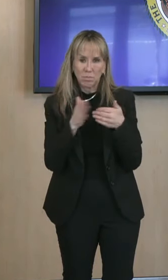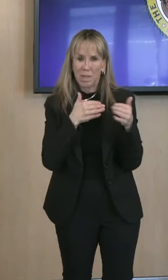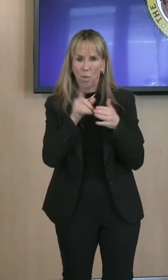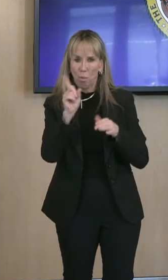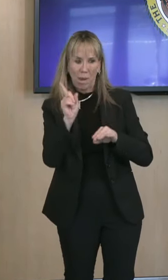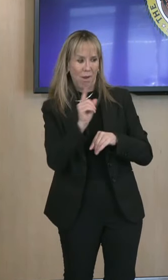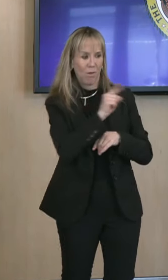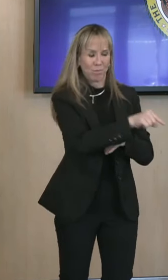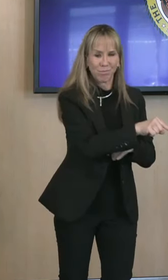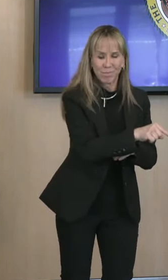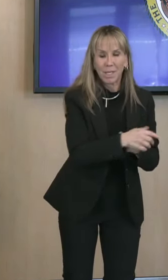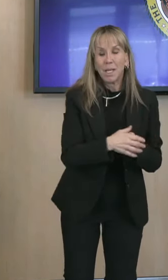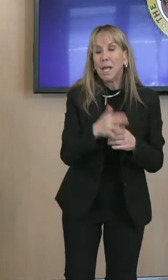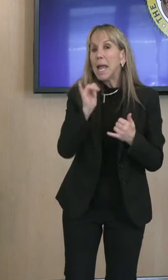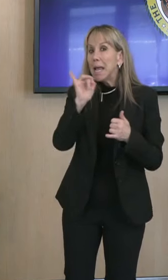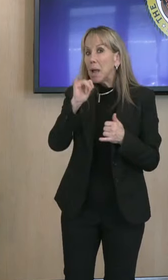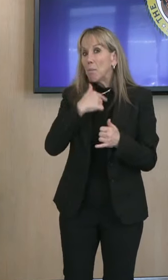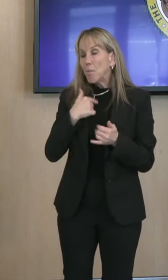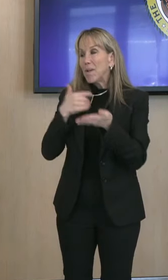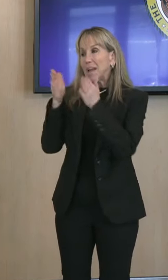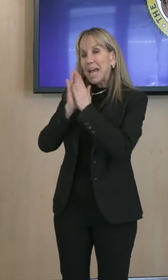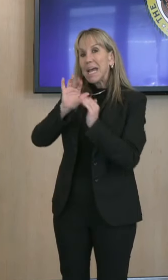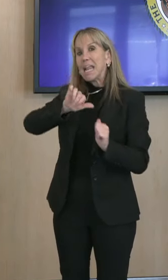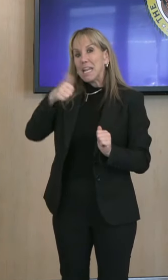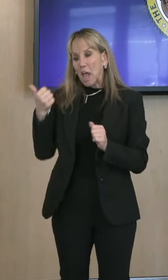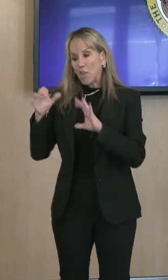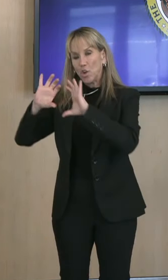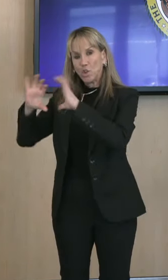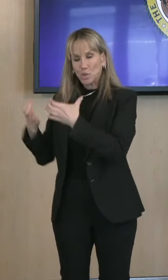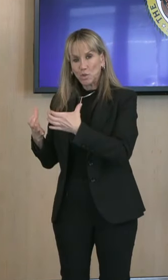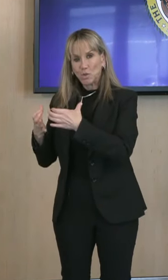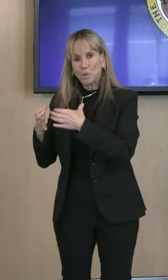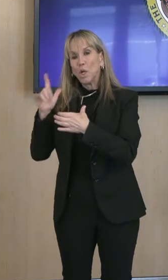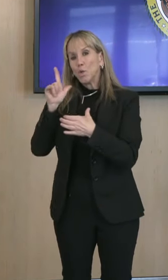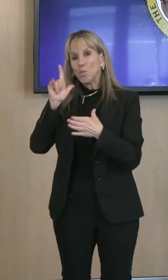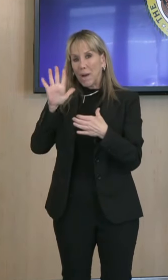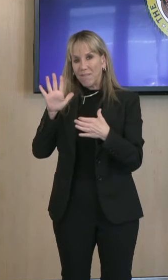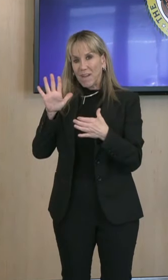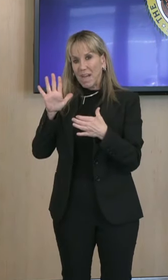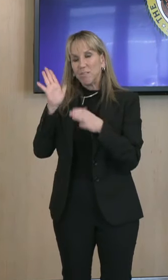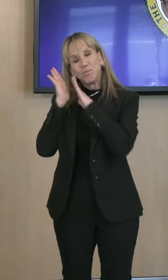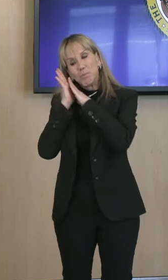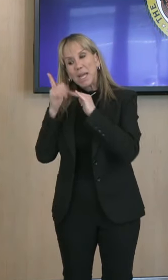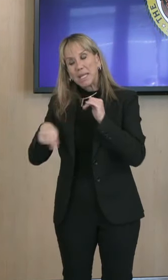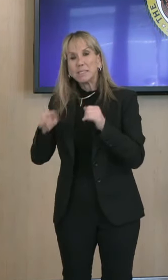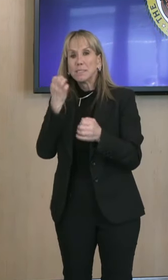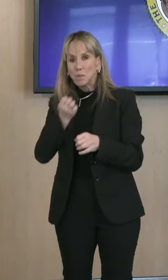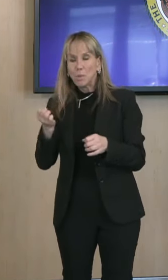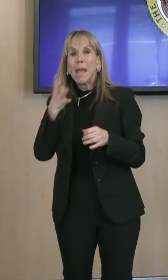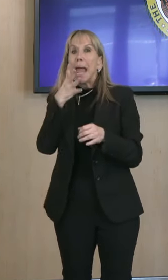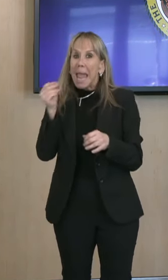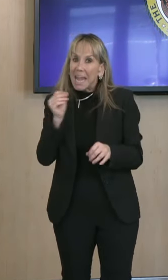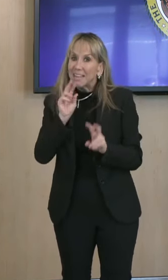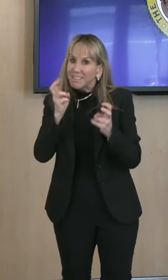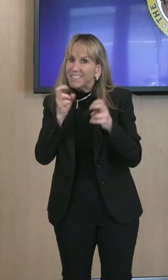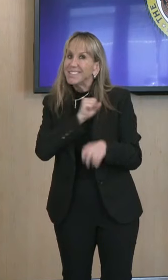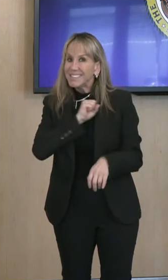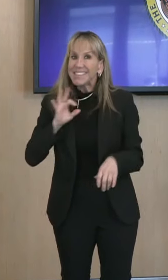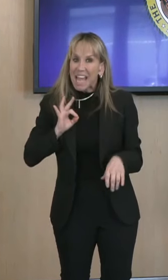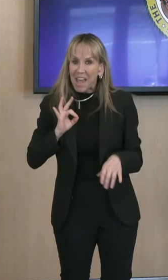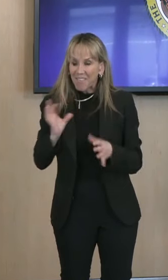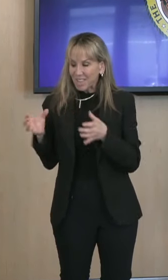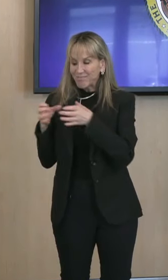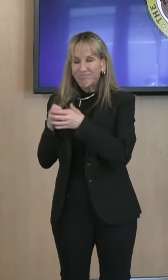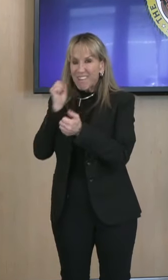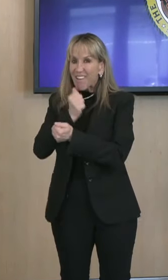requested, separate from that, a 25-bed hospital unit that comes not only with the equipment but with the staffing, and we will do a similar